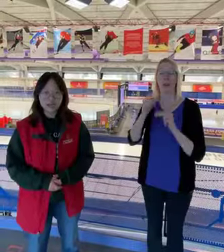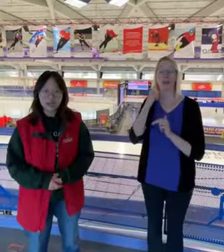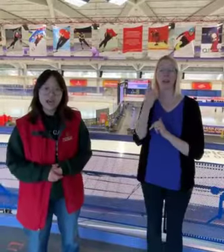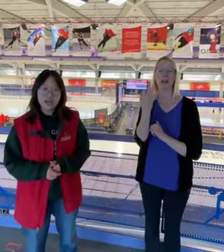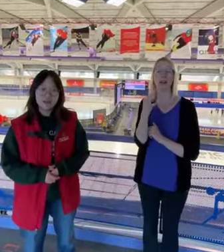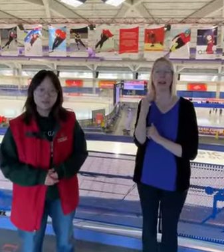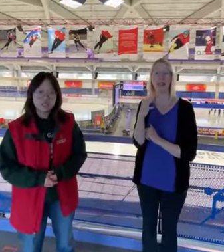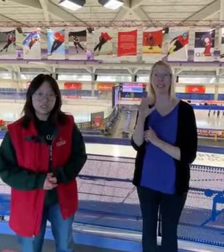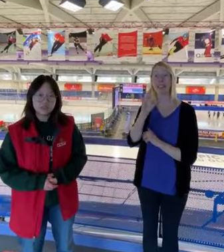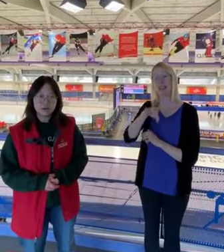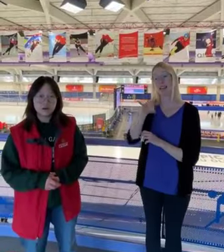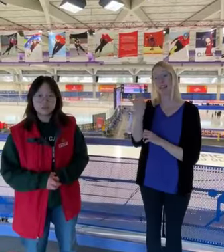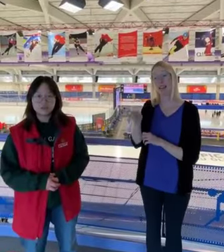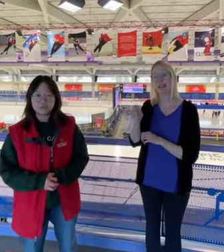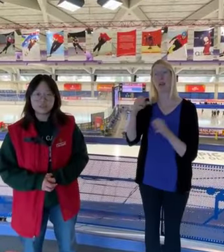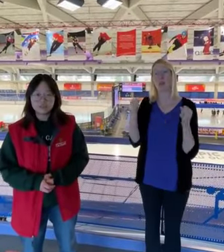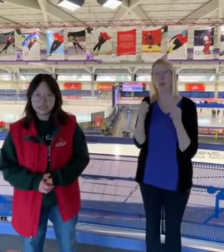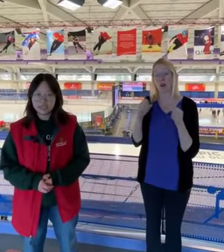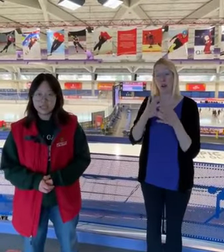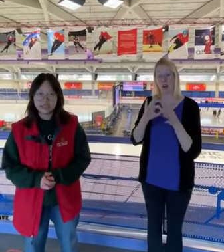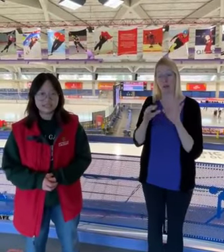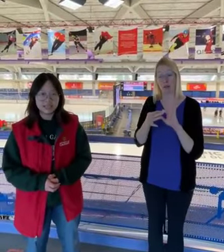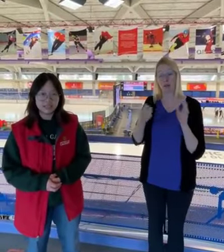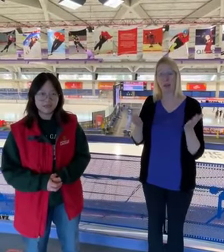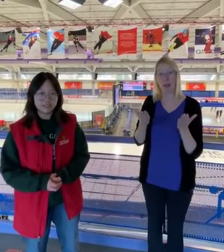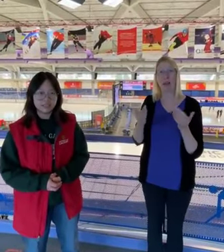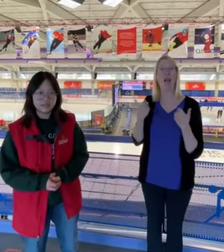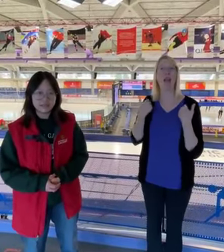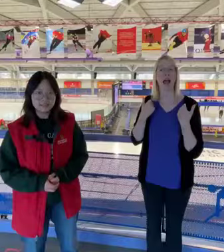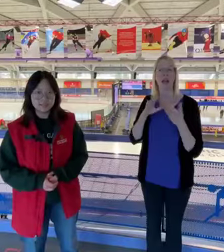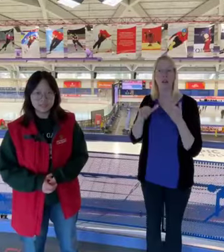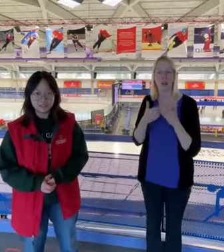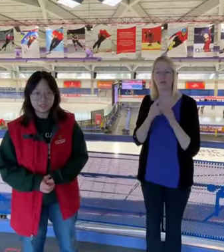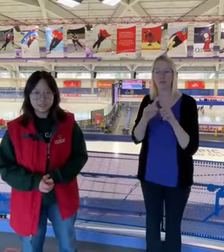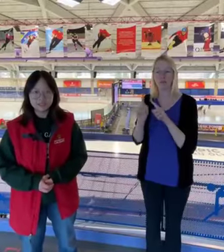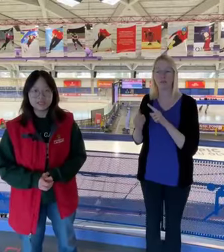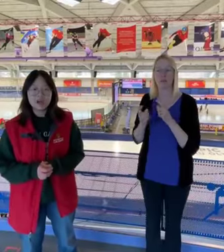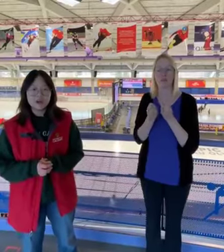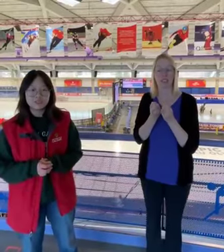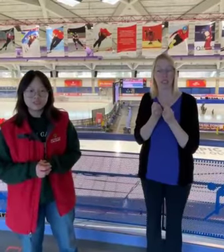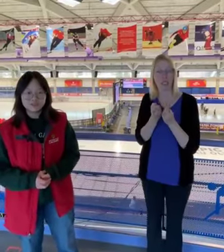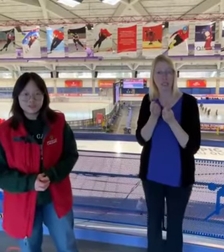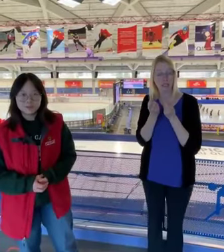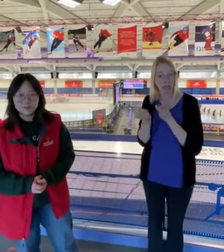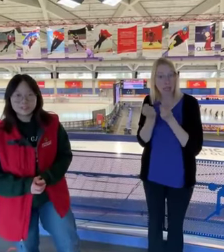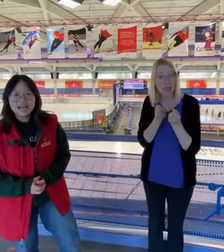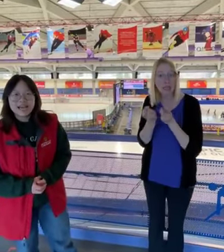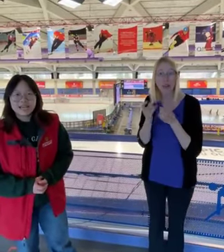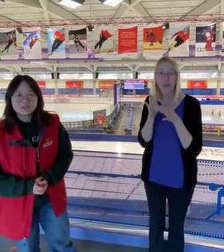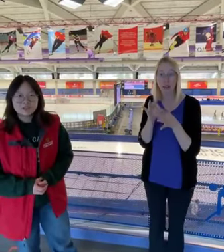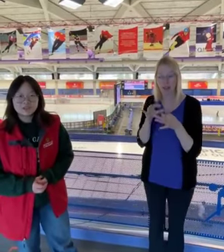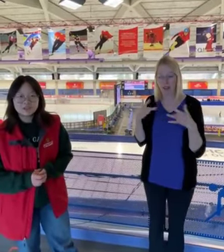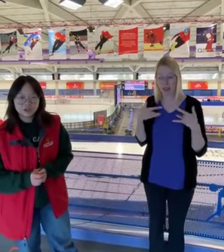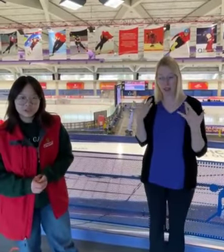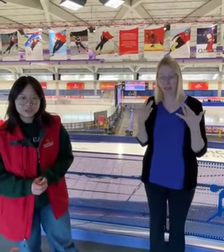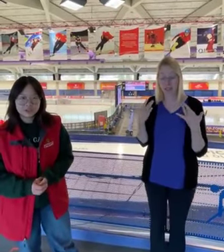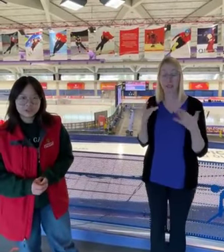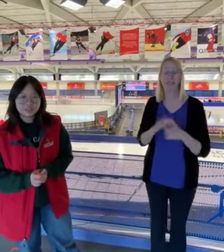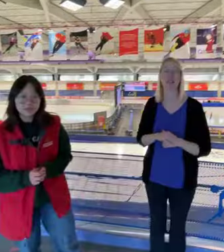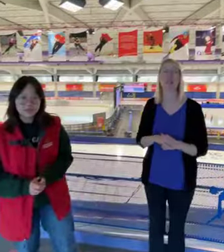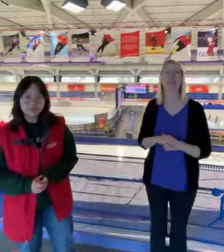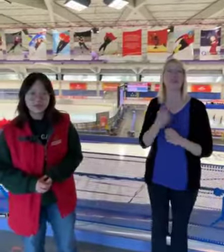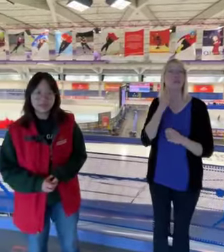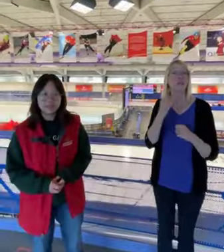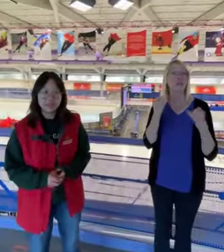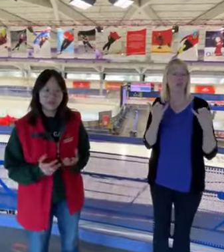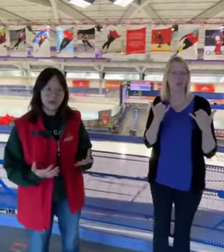here in Calgary and hosted all sorts of speed skating and skating related events in those Olympics, which is really cool. And so for current